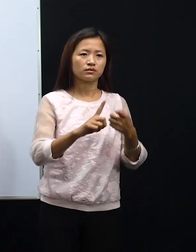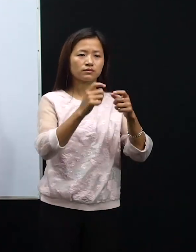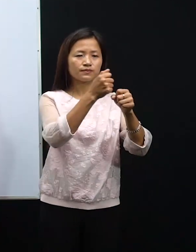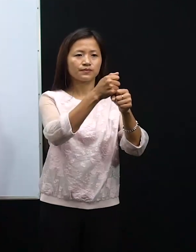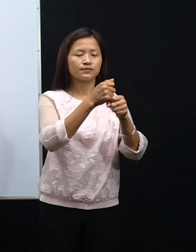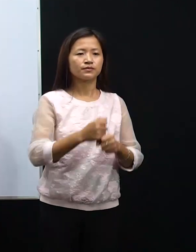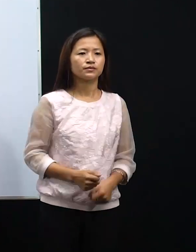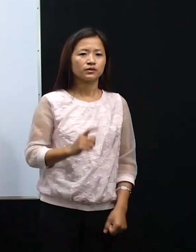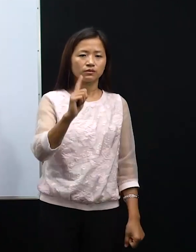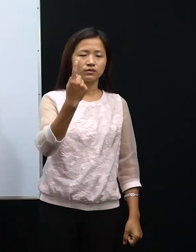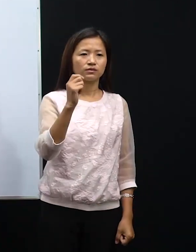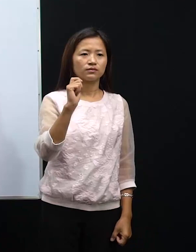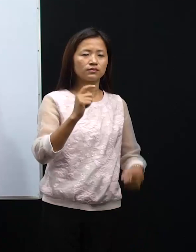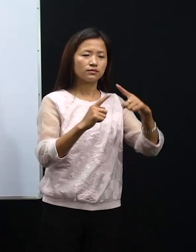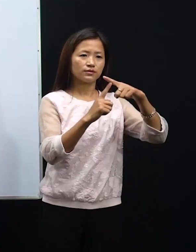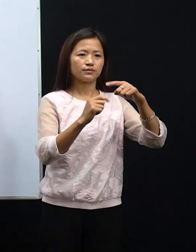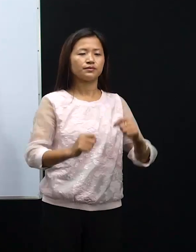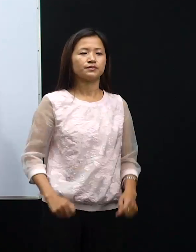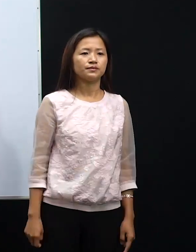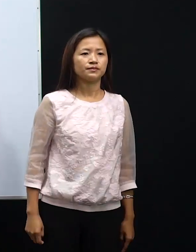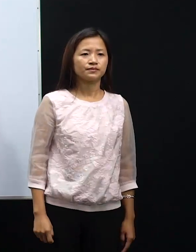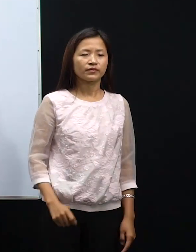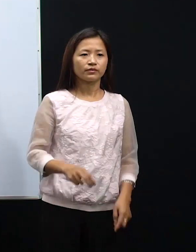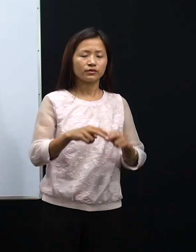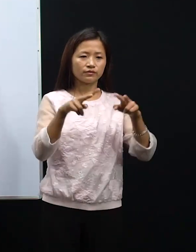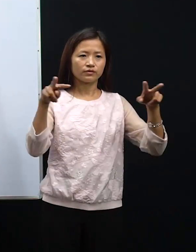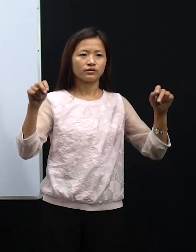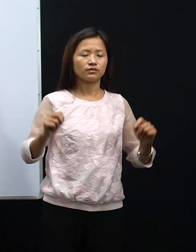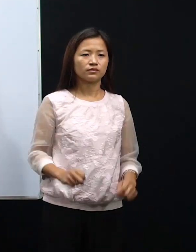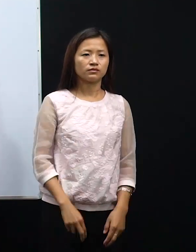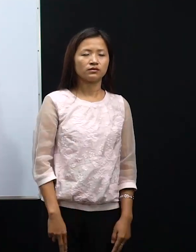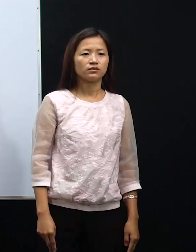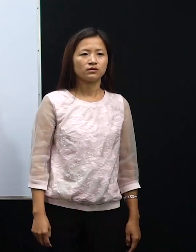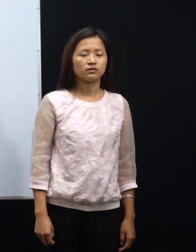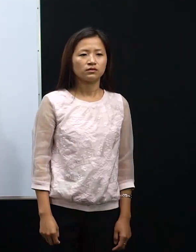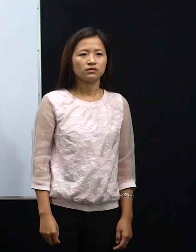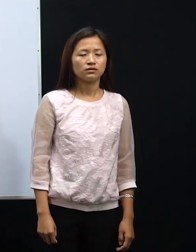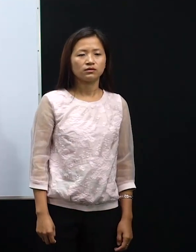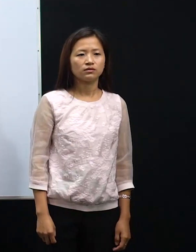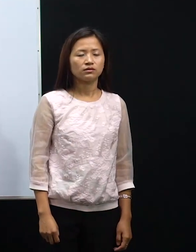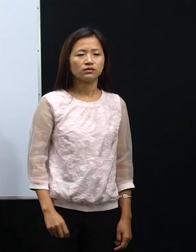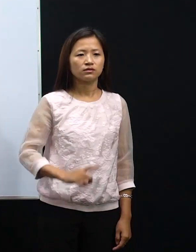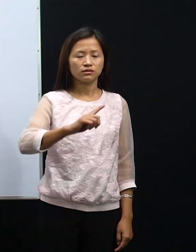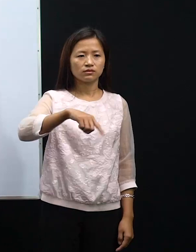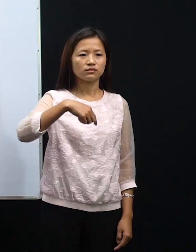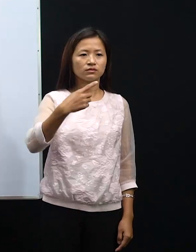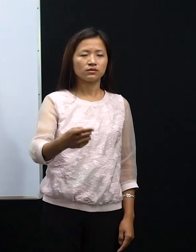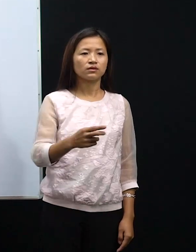examples. One term, all right, one term with a variable. All right, the next